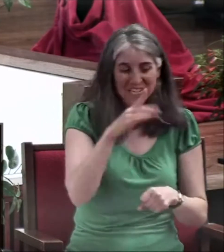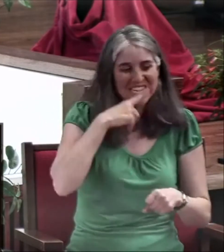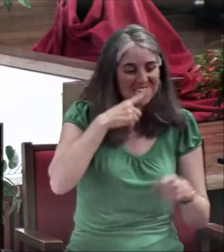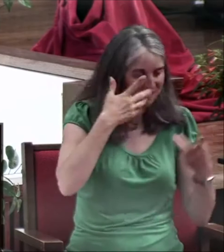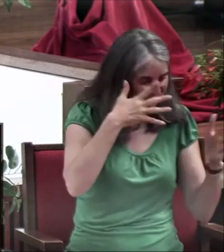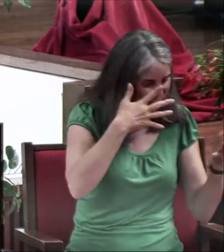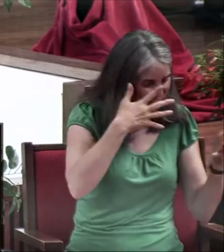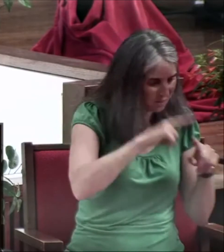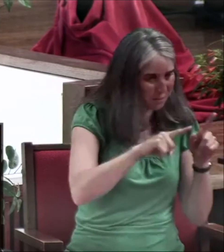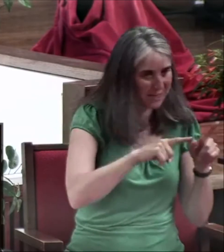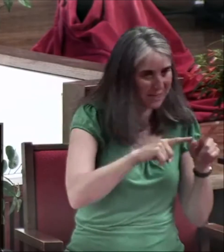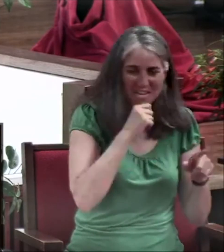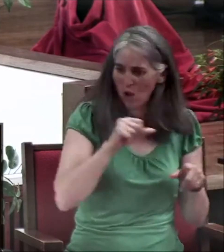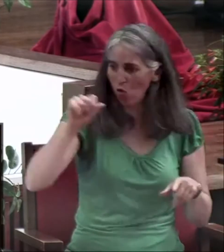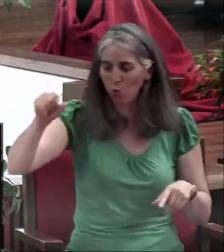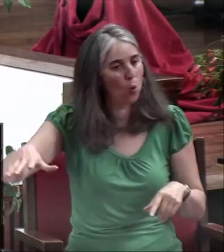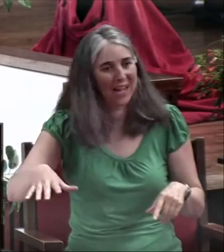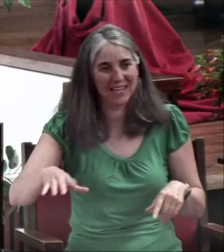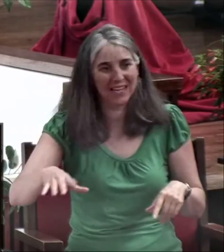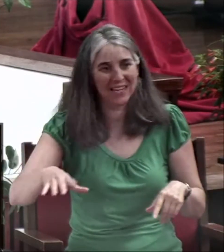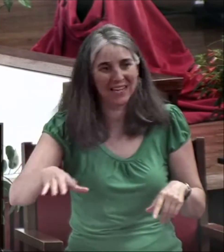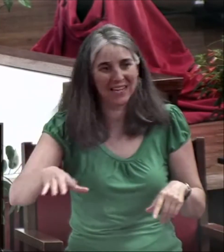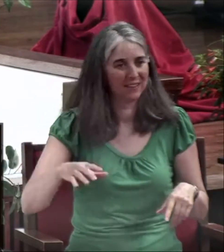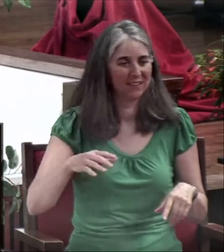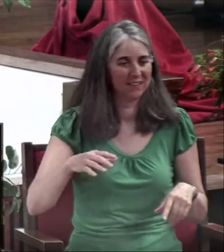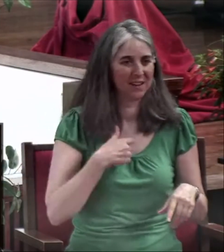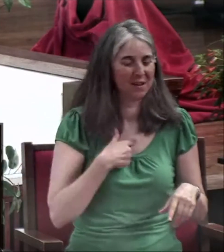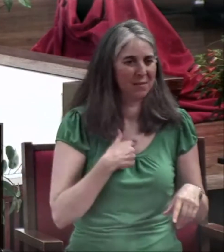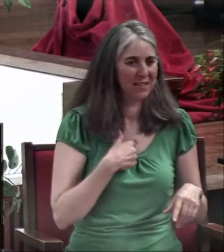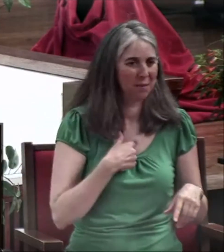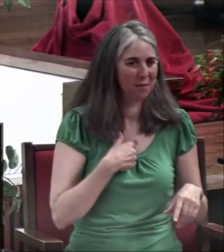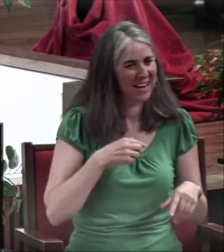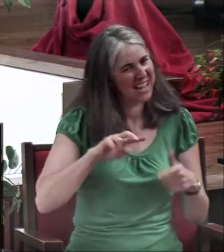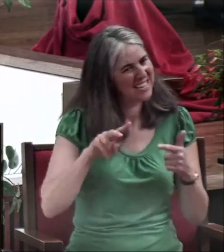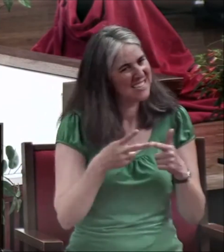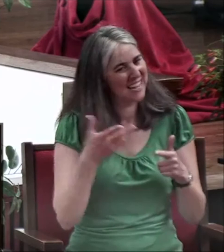anymore, but they don't get thrown away. Which brings me to something else that